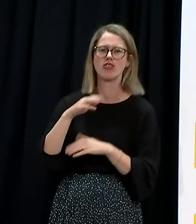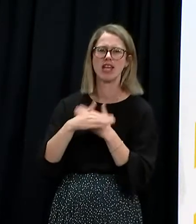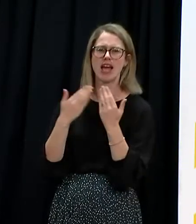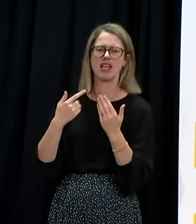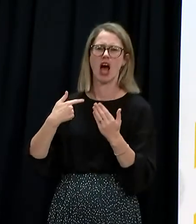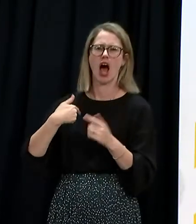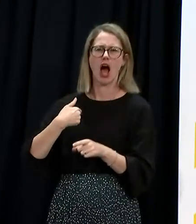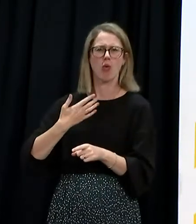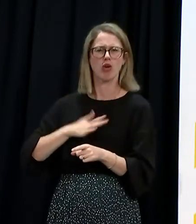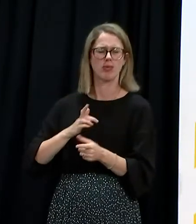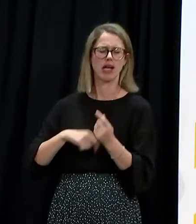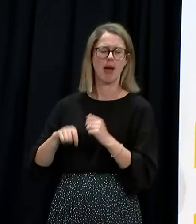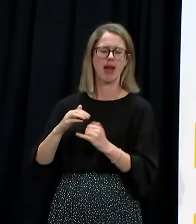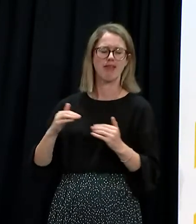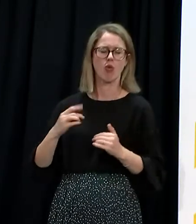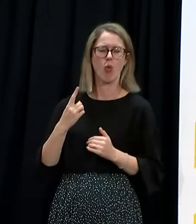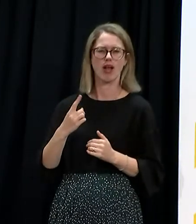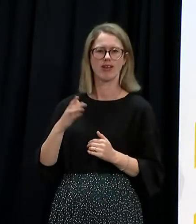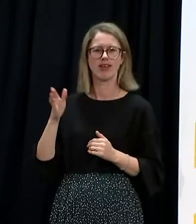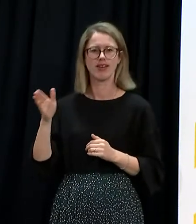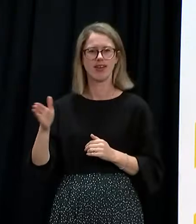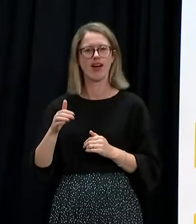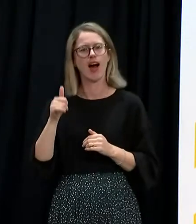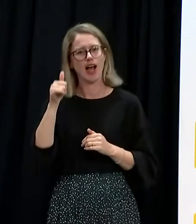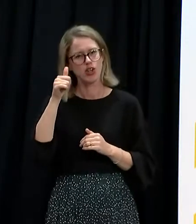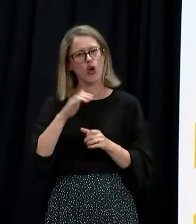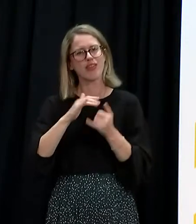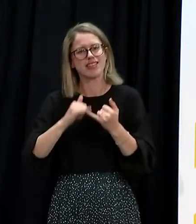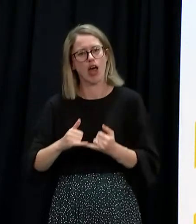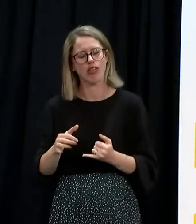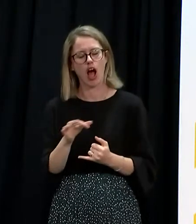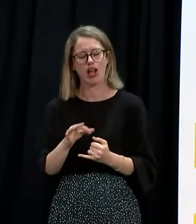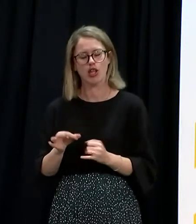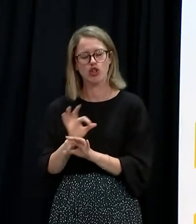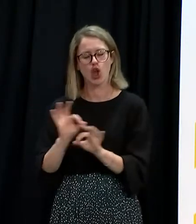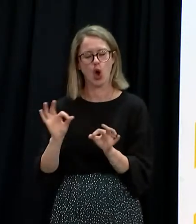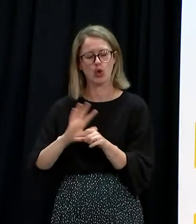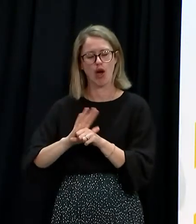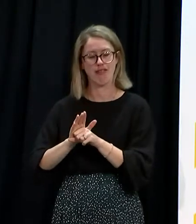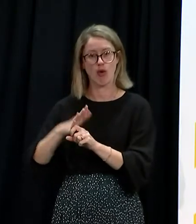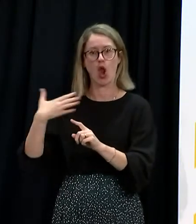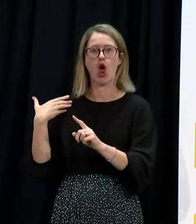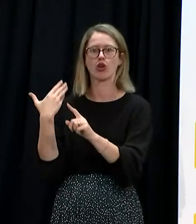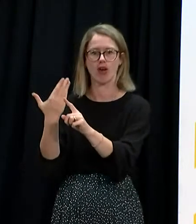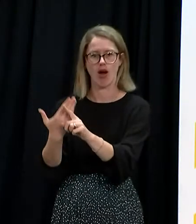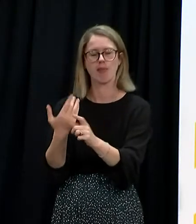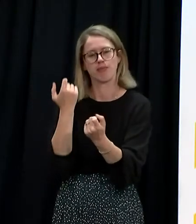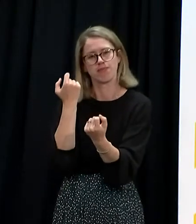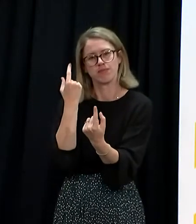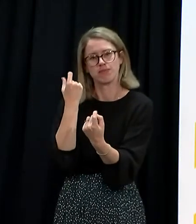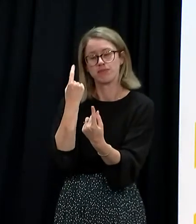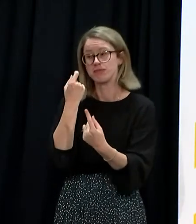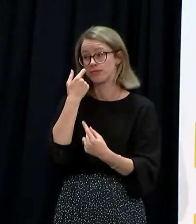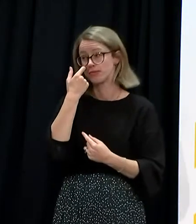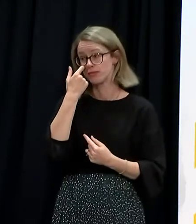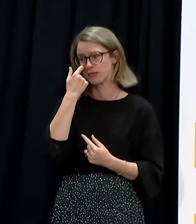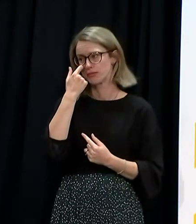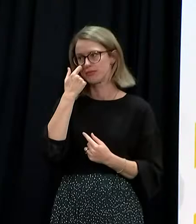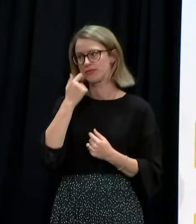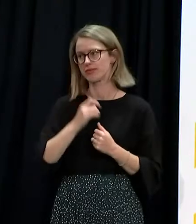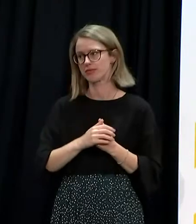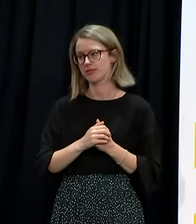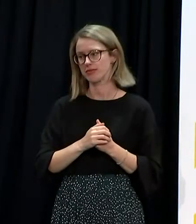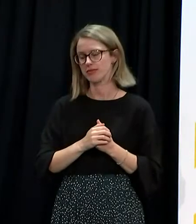I want to be number one. And we haven't had cases for long periods of time in the South Island. But again, I